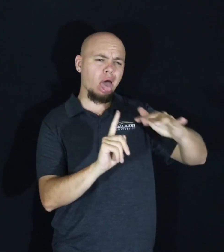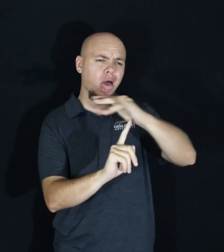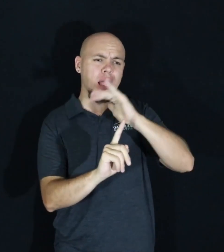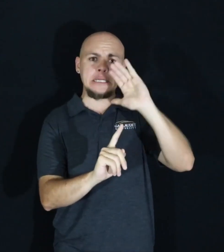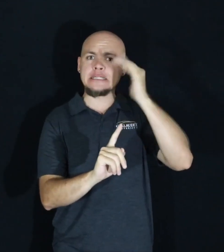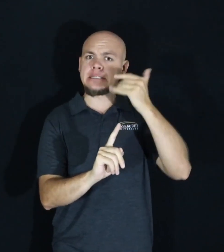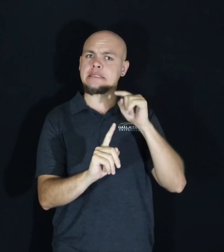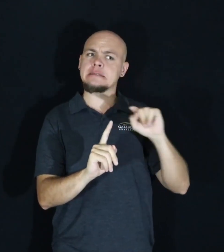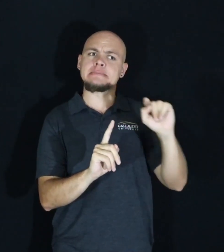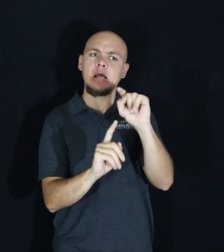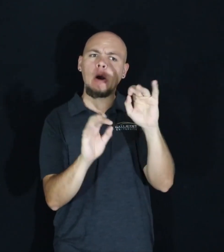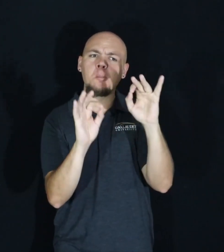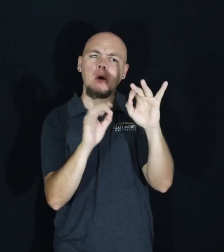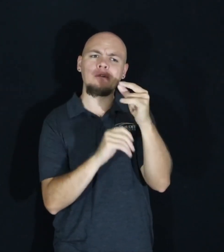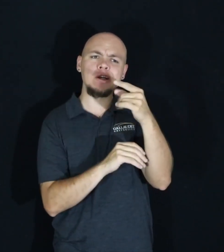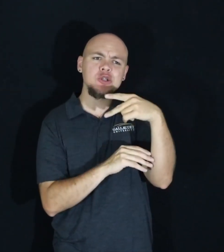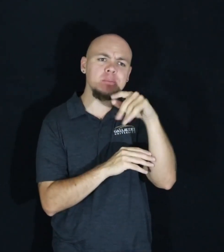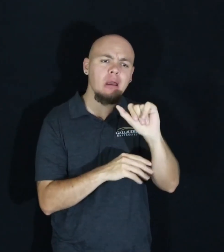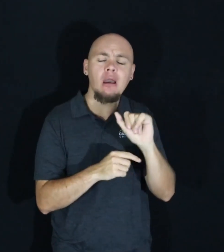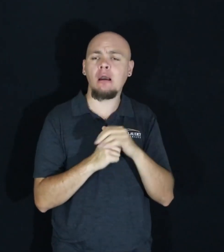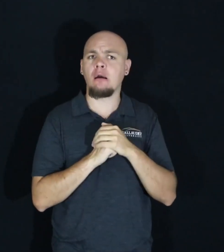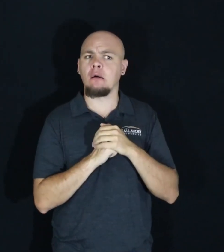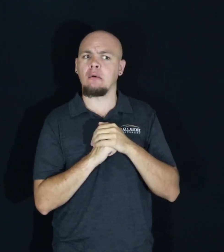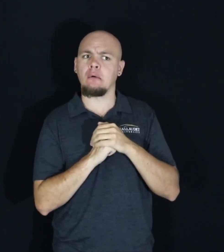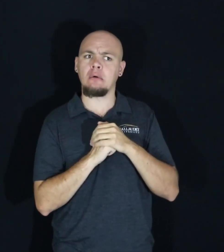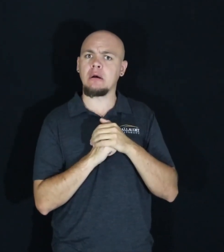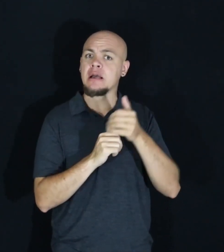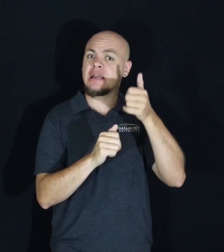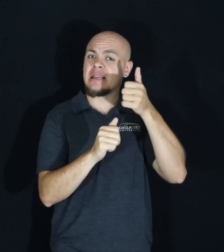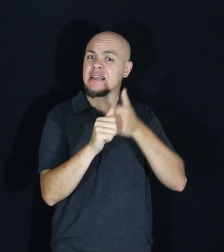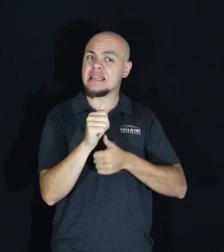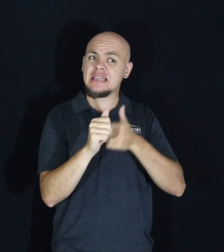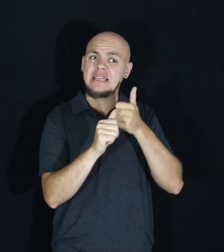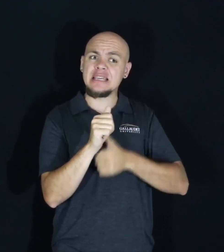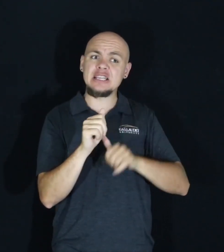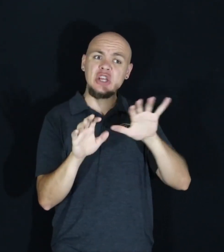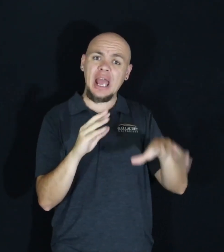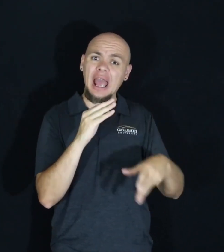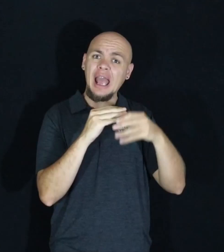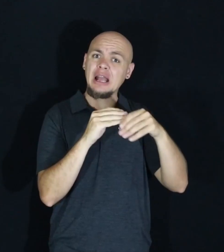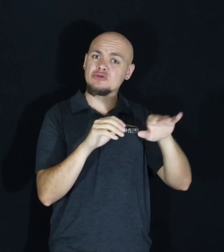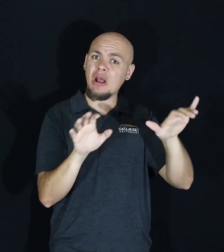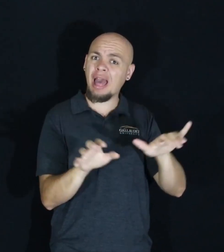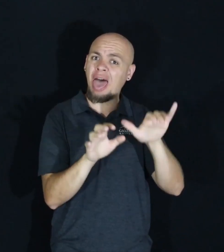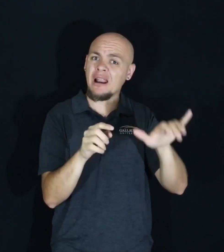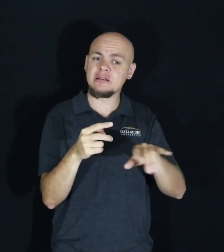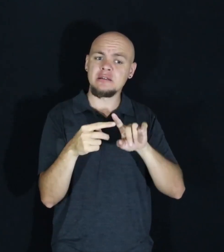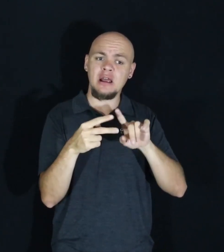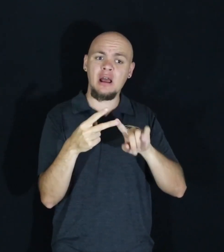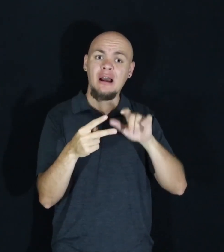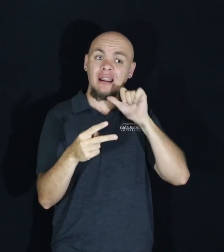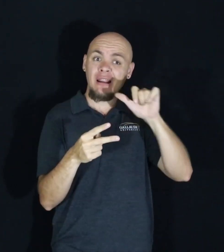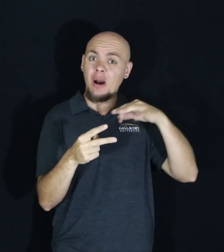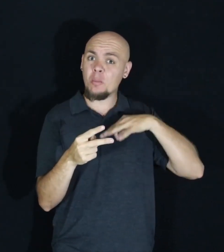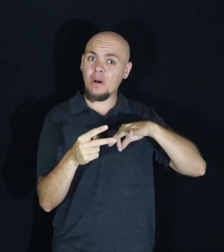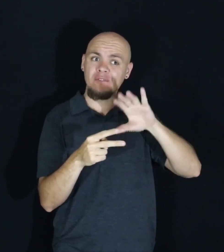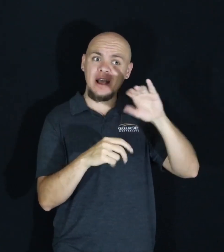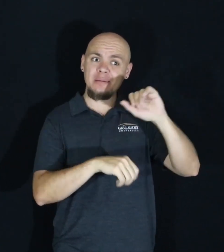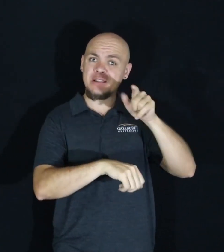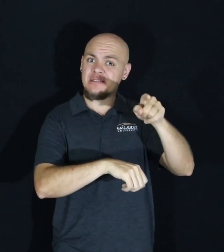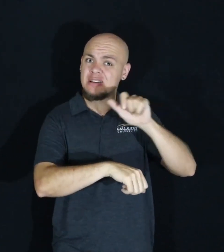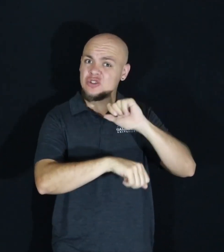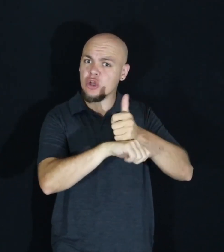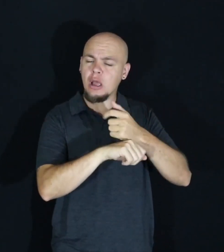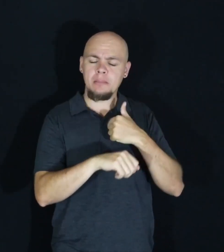have the perfect GPA, every extracurricular, and even have a nonprofit. But then I